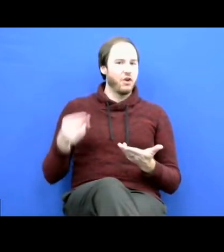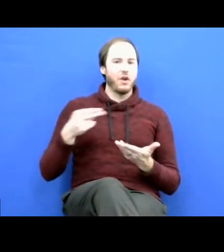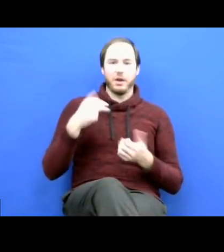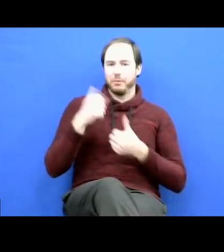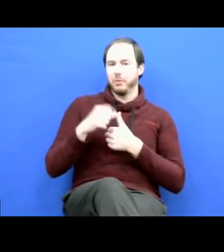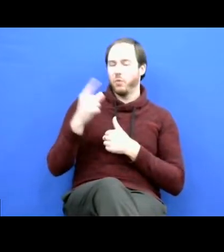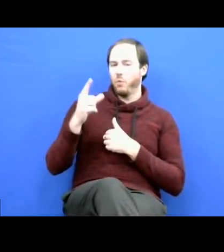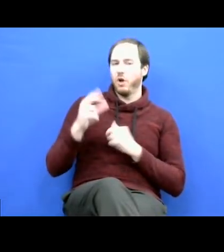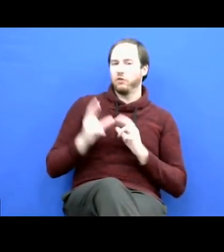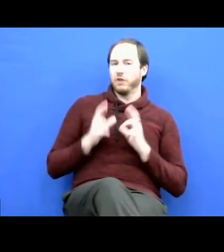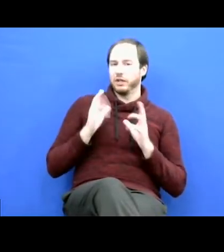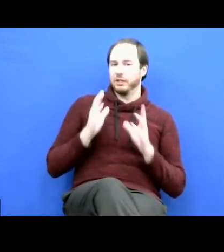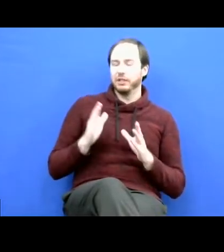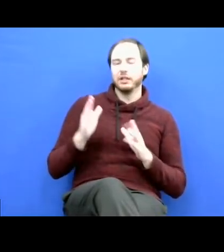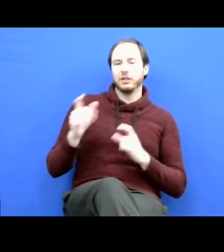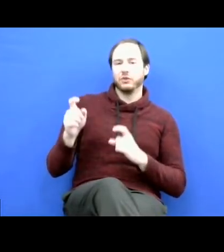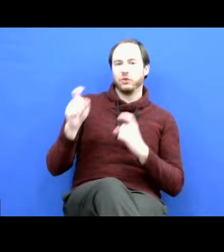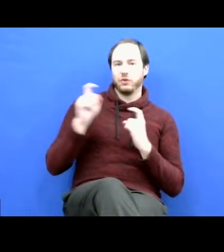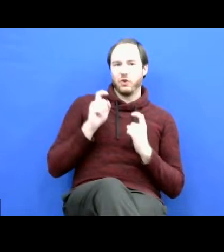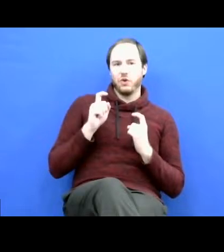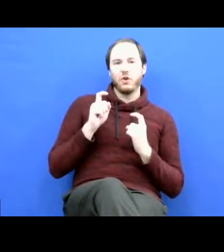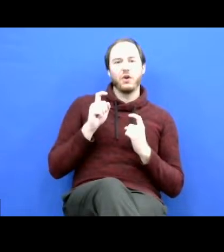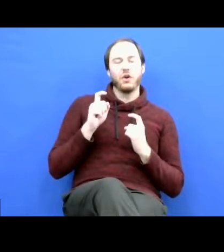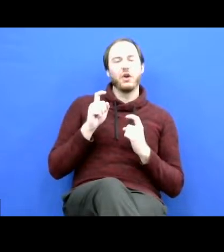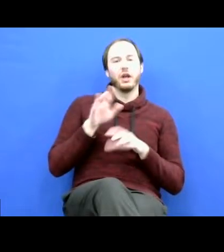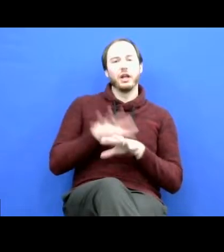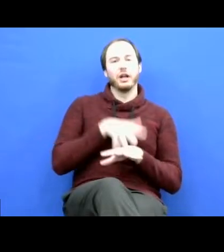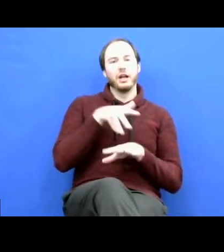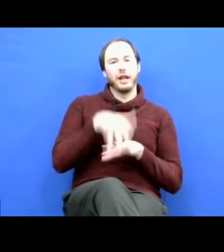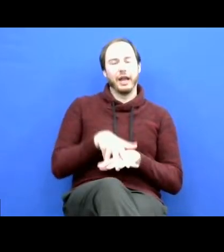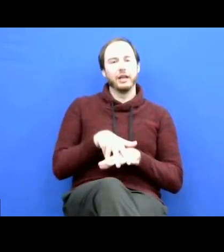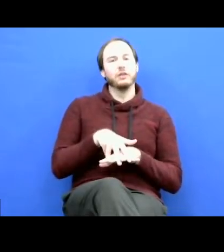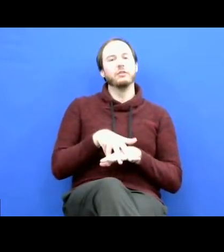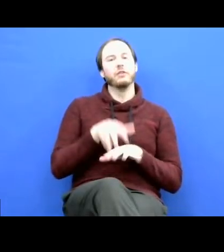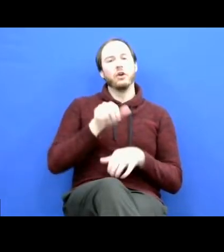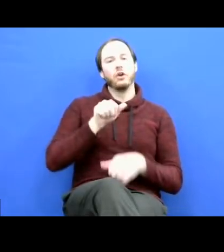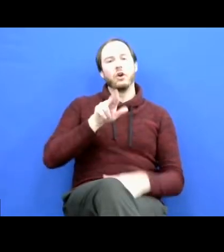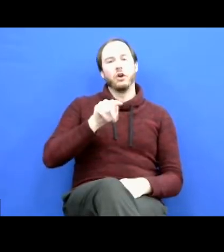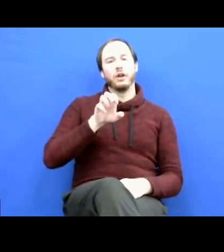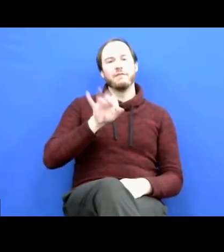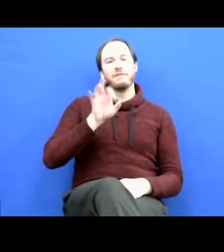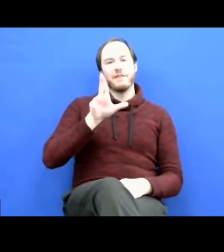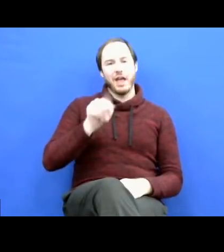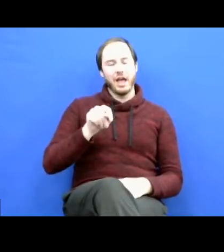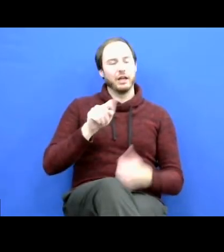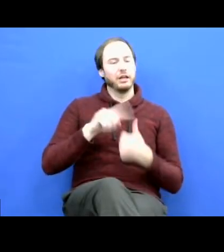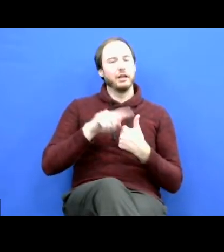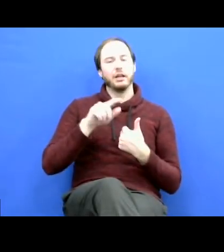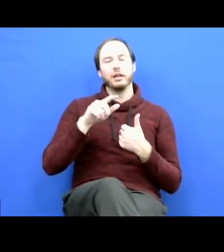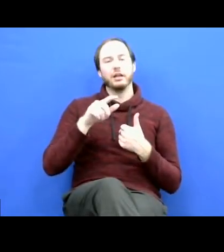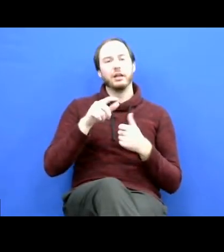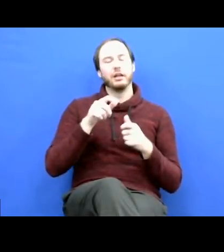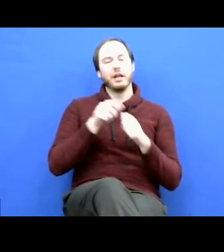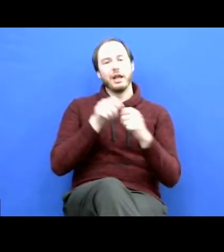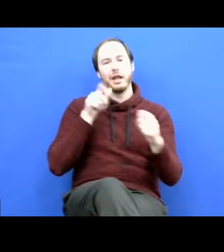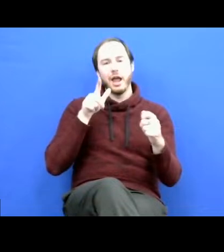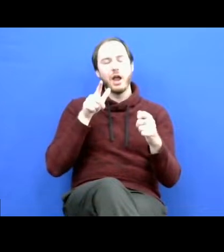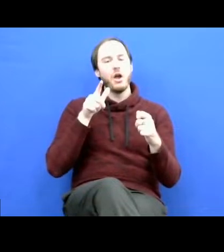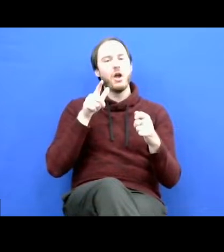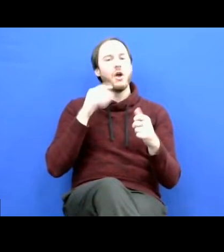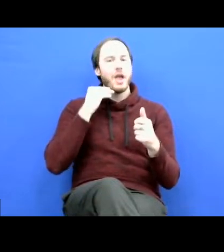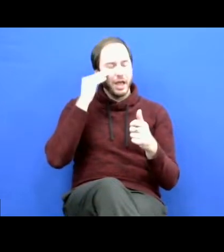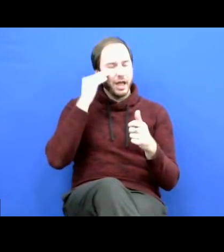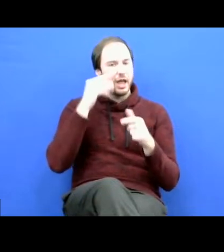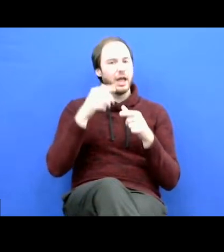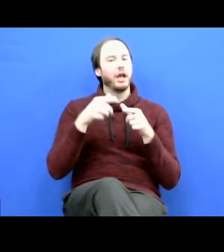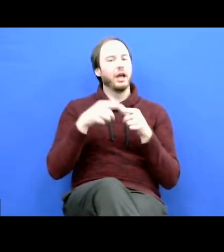resident who donated Native American artifacts. They were arrowheads and other tools. And we had